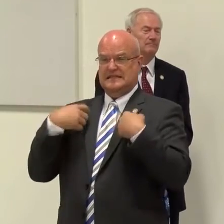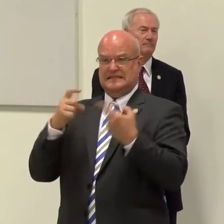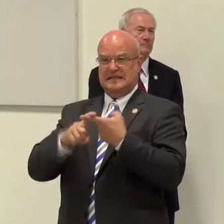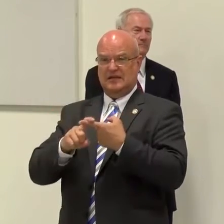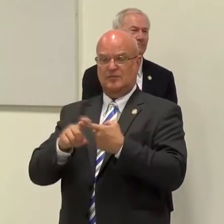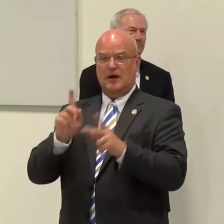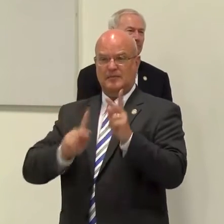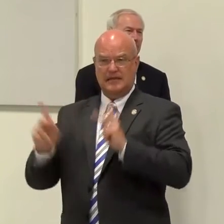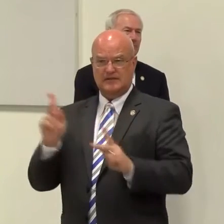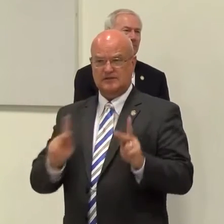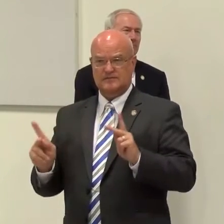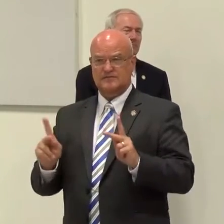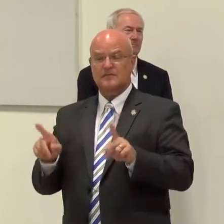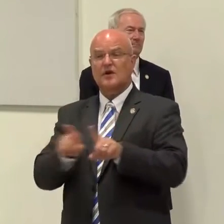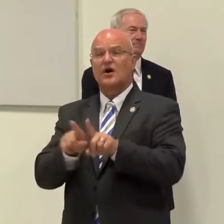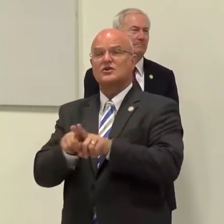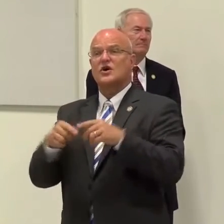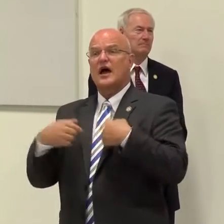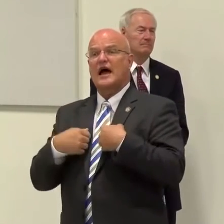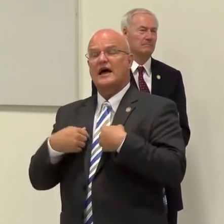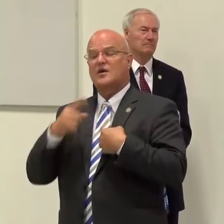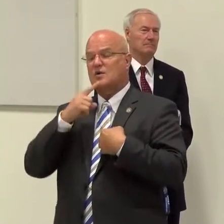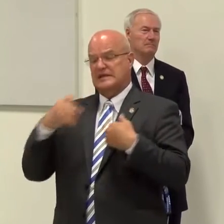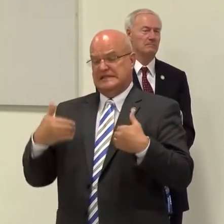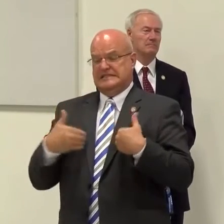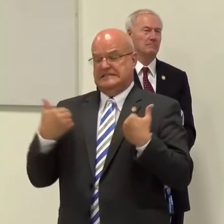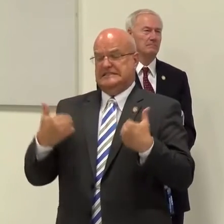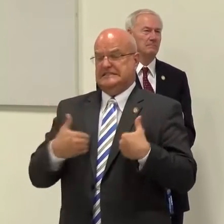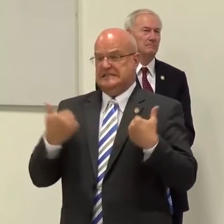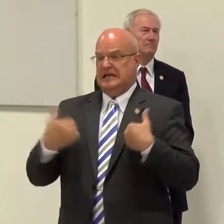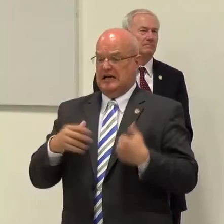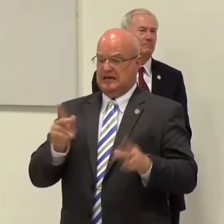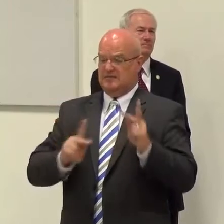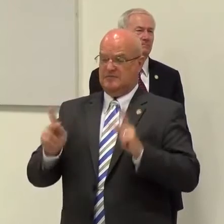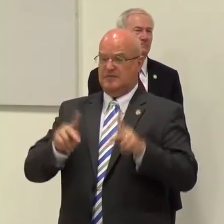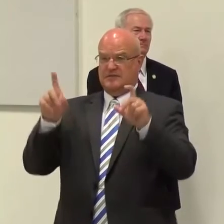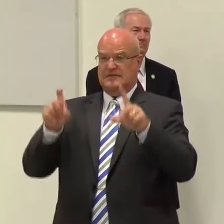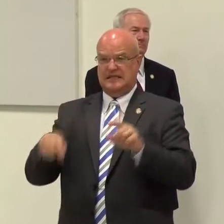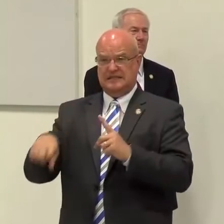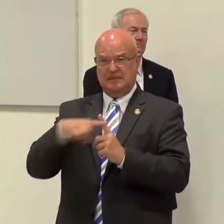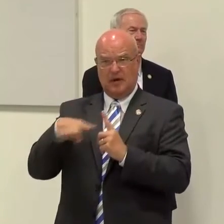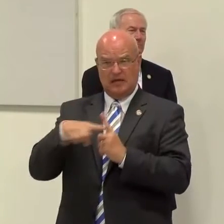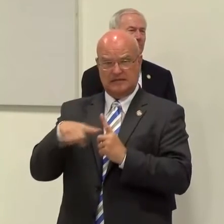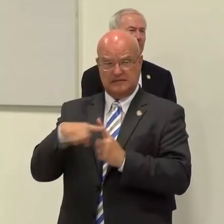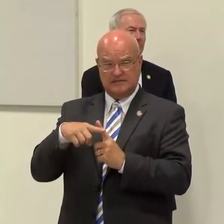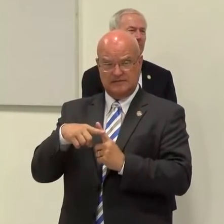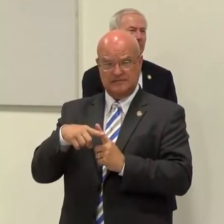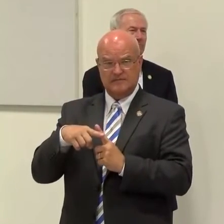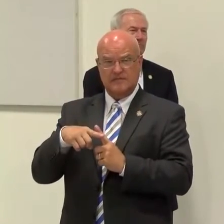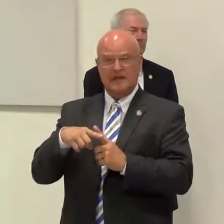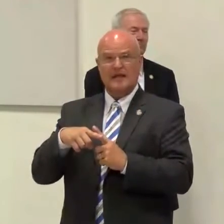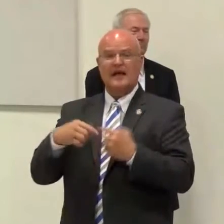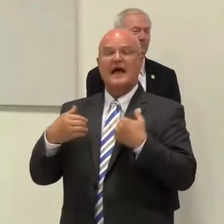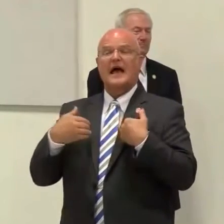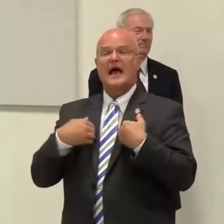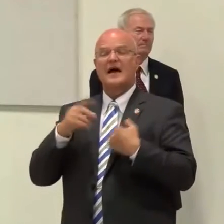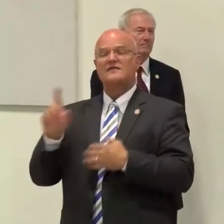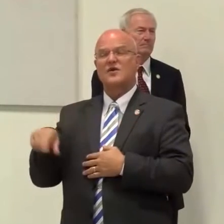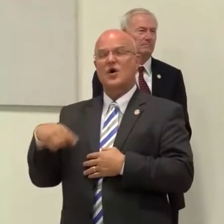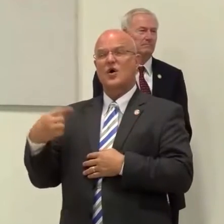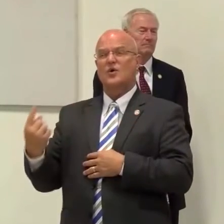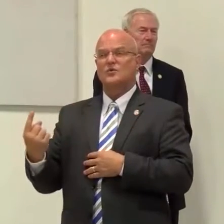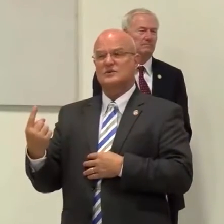Latino population. You've also had a relatively young population who have tested positive. There have been